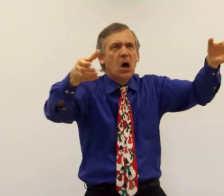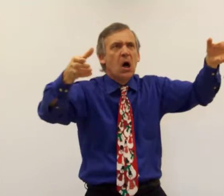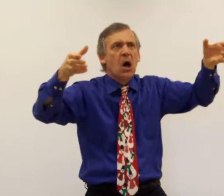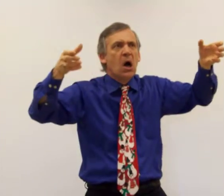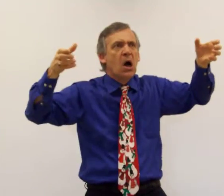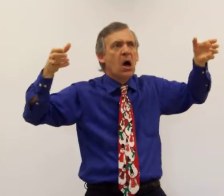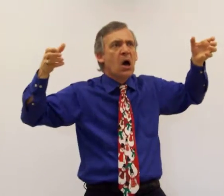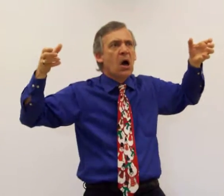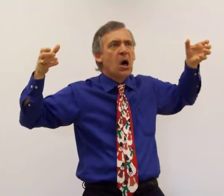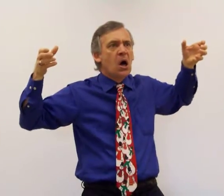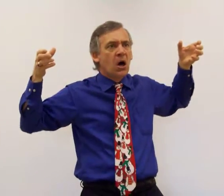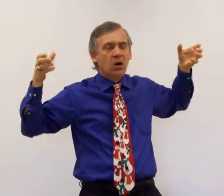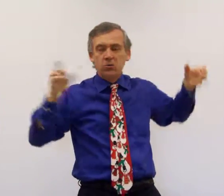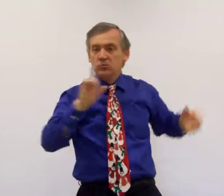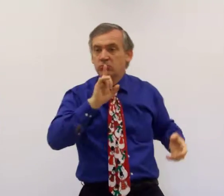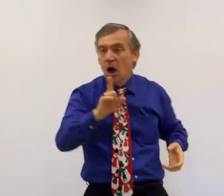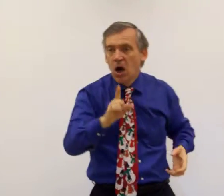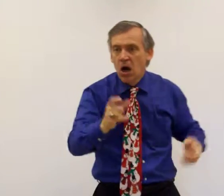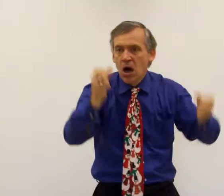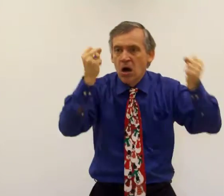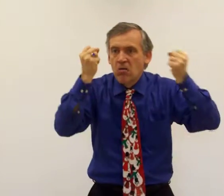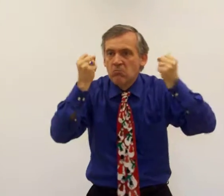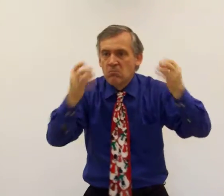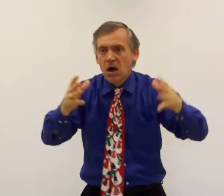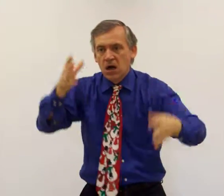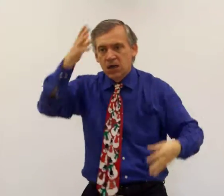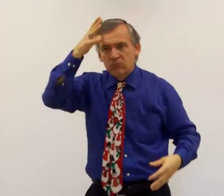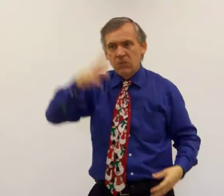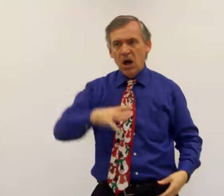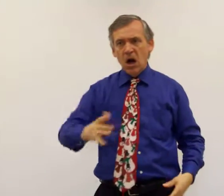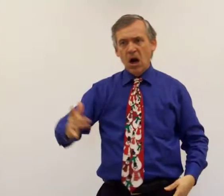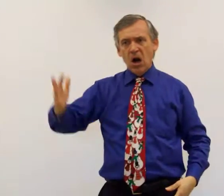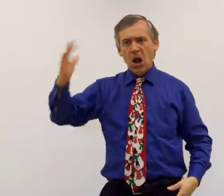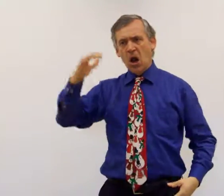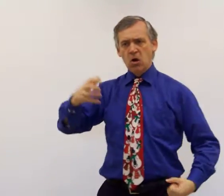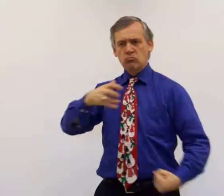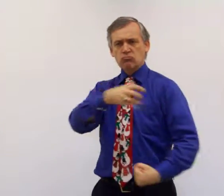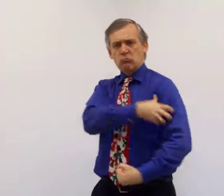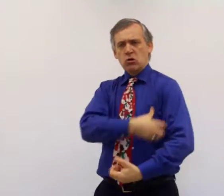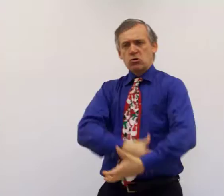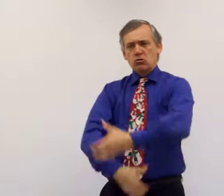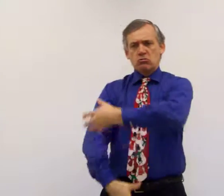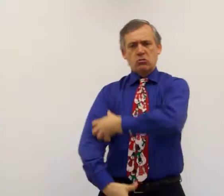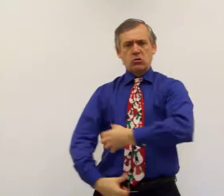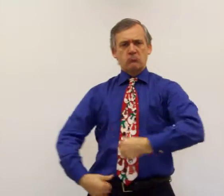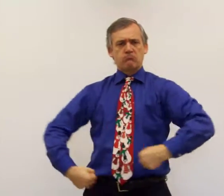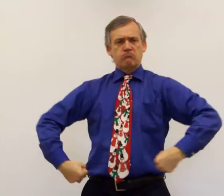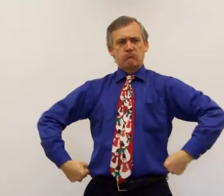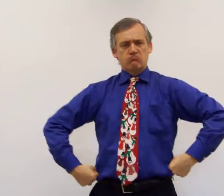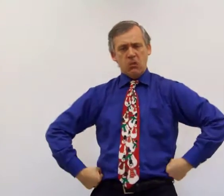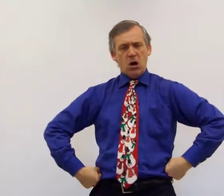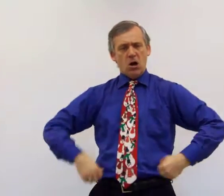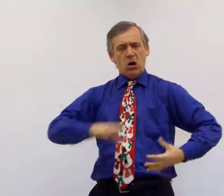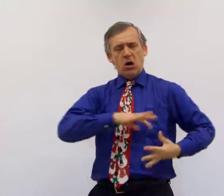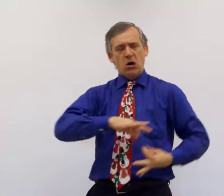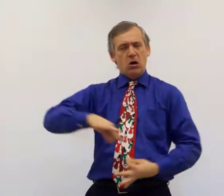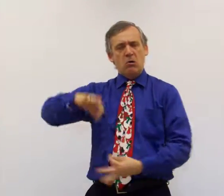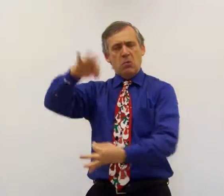The ranks of long-dead heroes who sit at Hades' board looked up